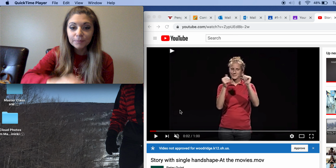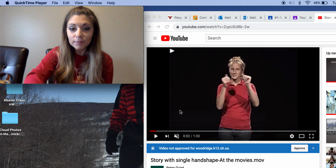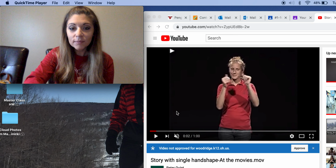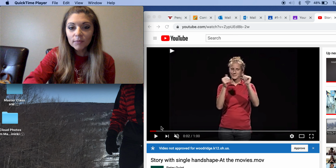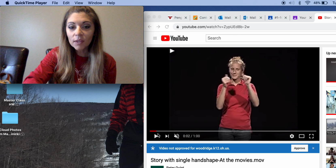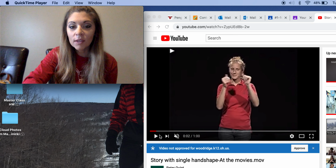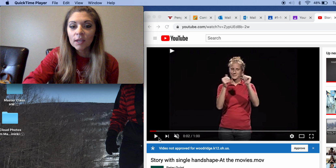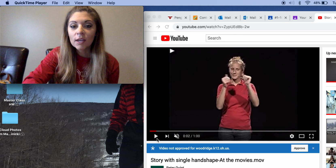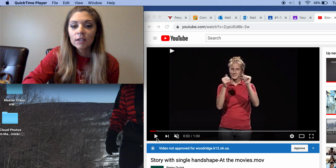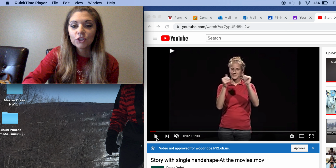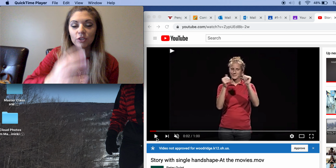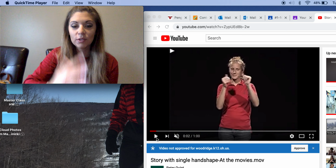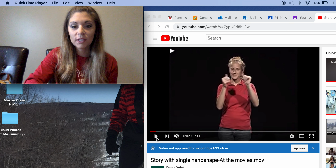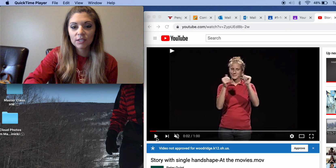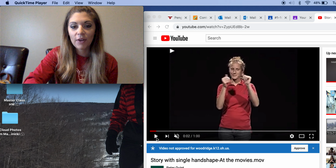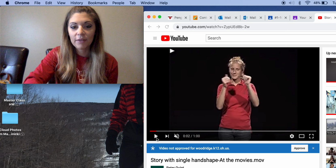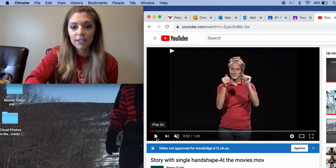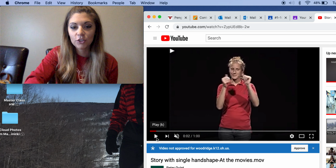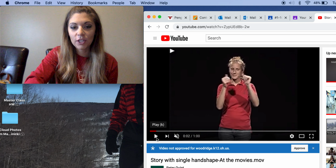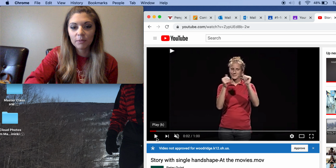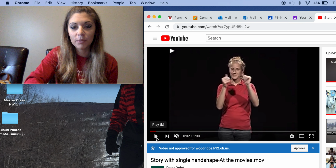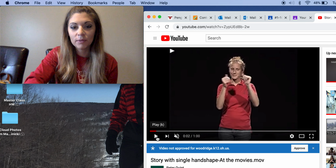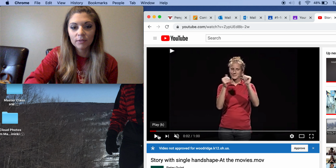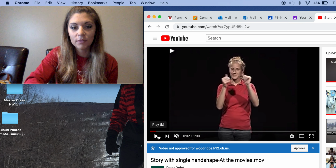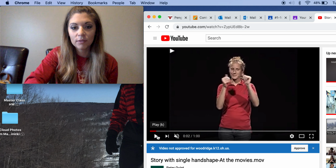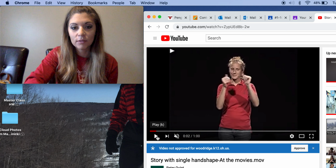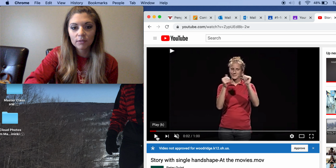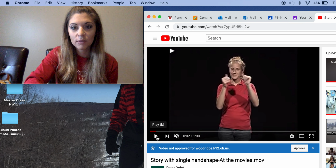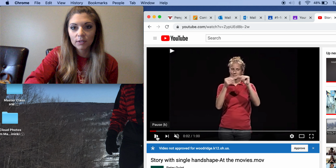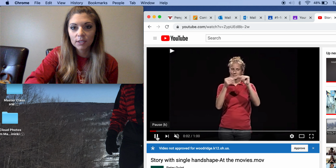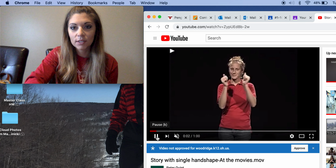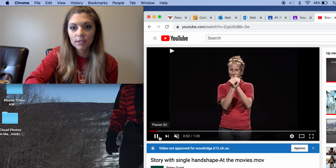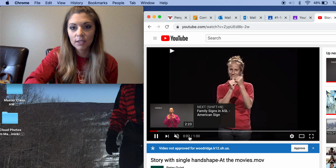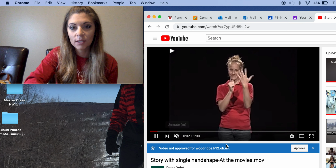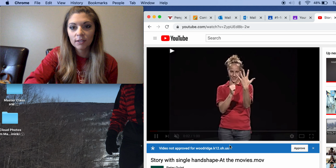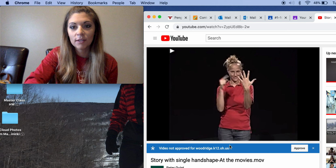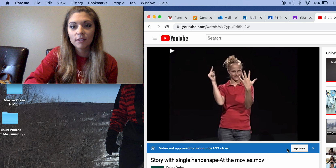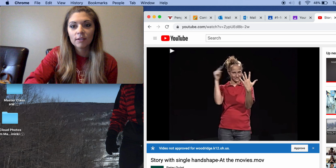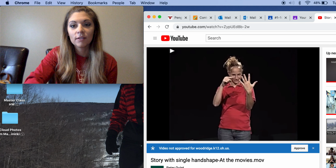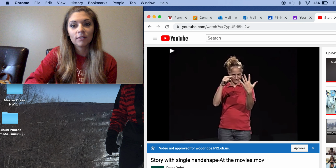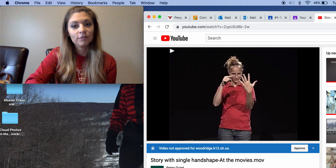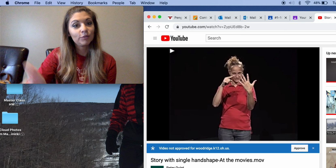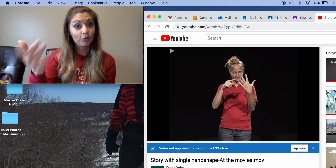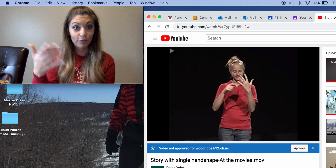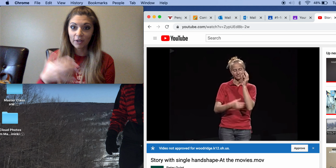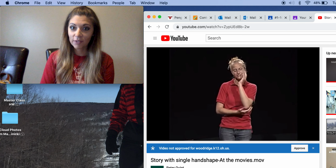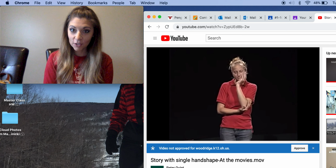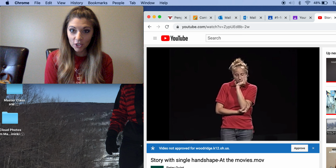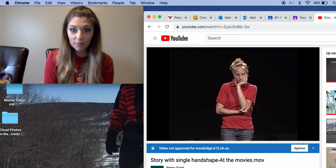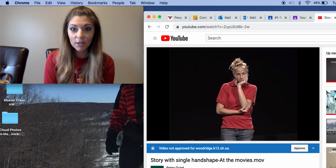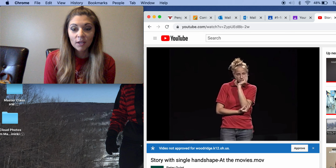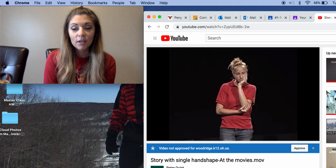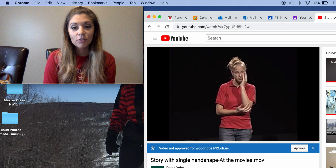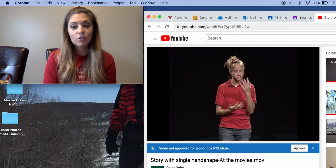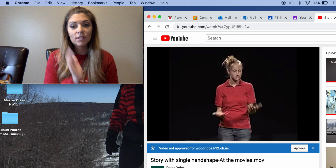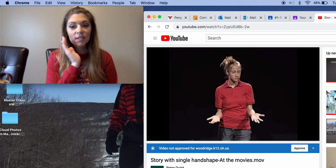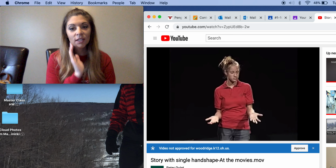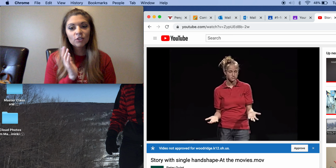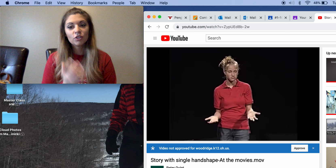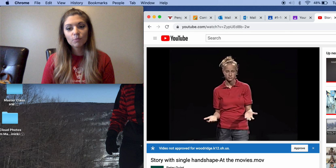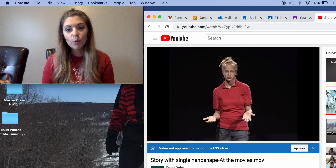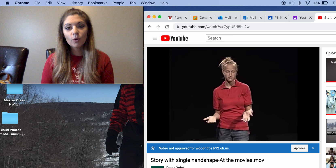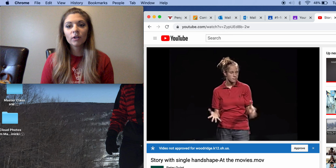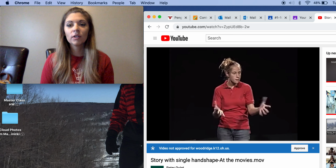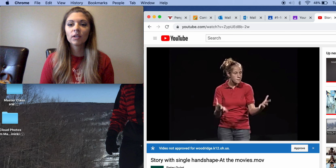sorry. She's using this 5-hand shape. Let's see. So her 5-hand shape. So she's